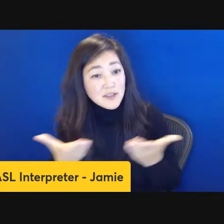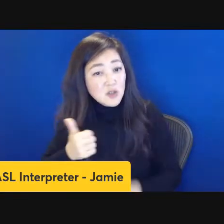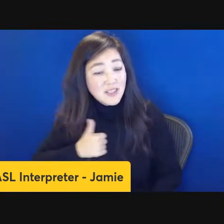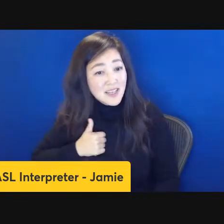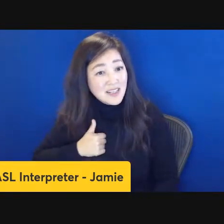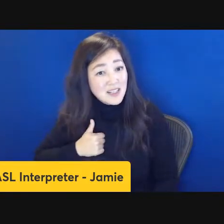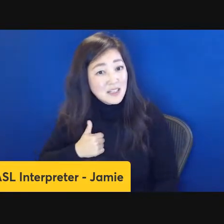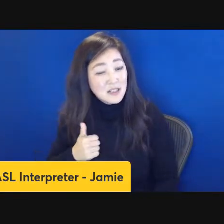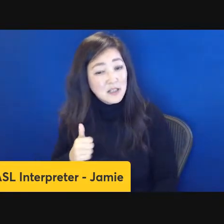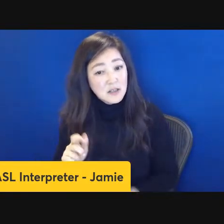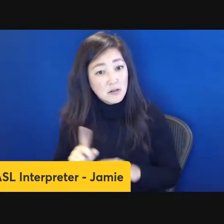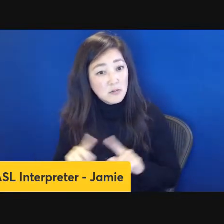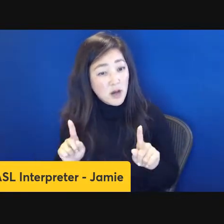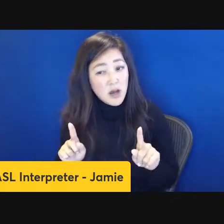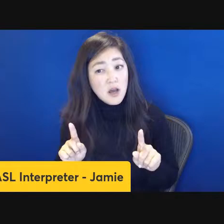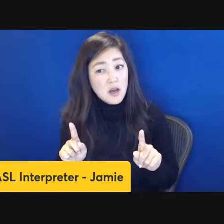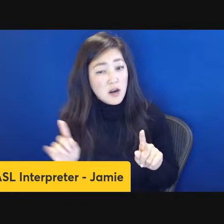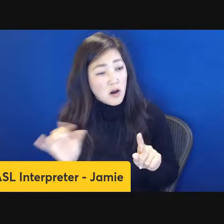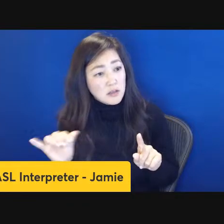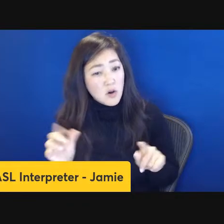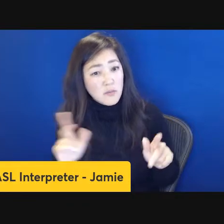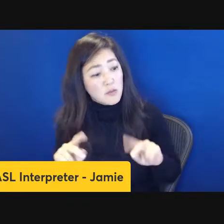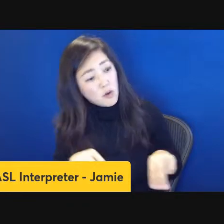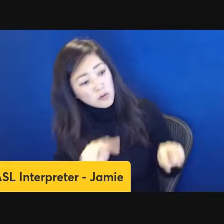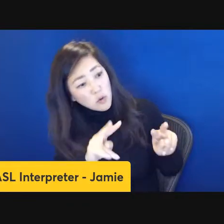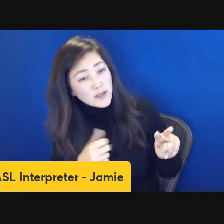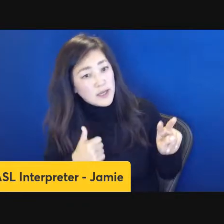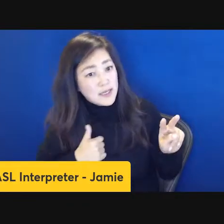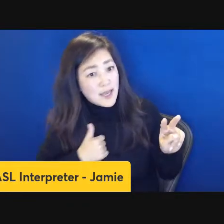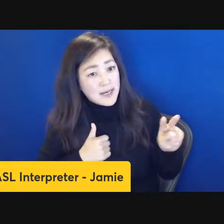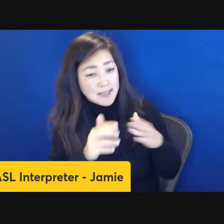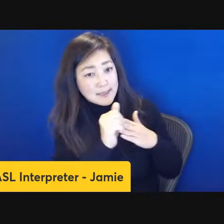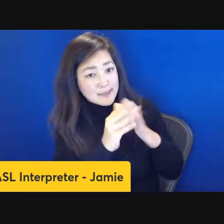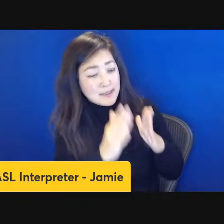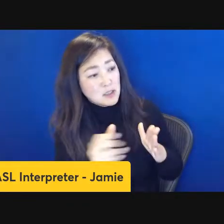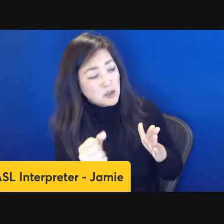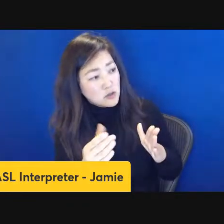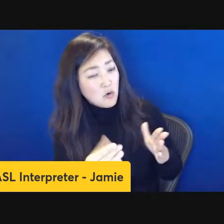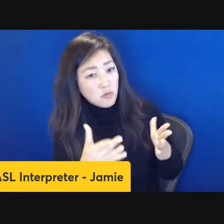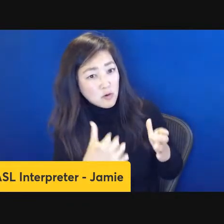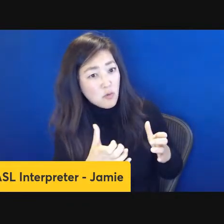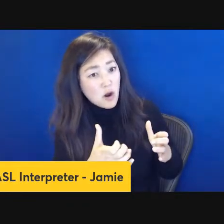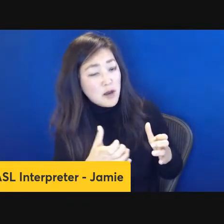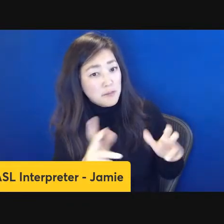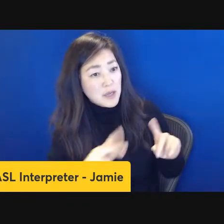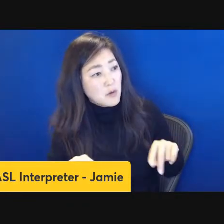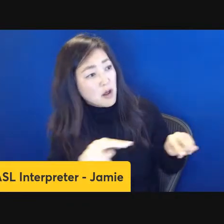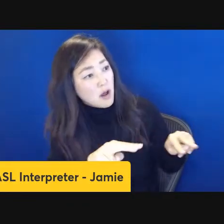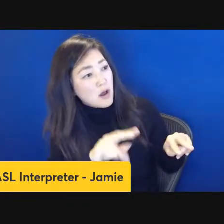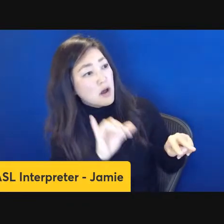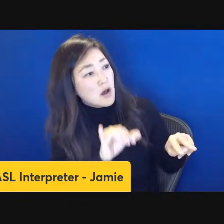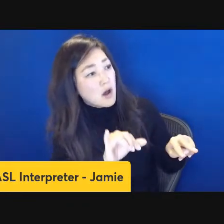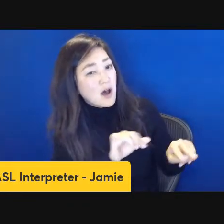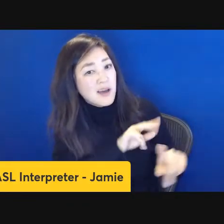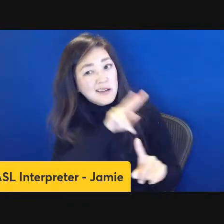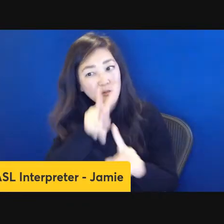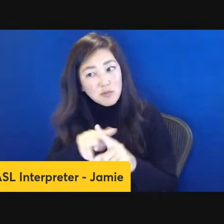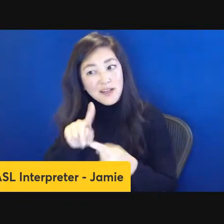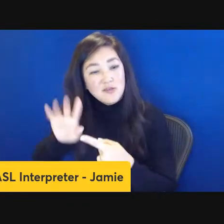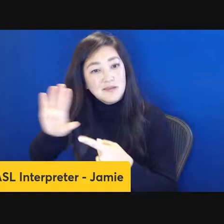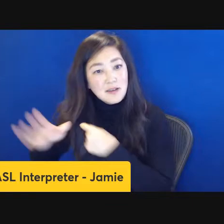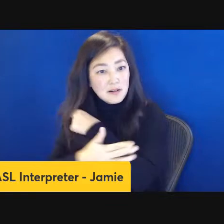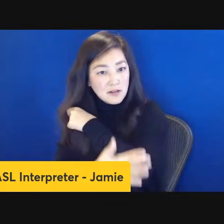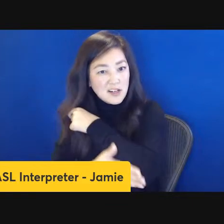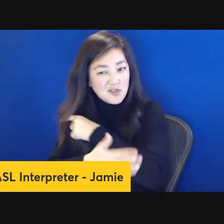people look to Canada as a world leader. So we've got to do this so that we can start to propagate this and have the wide-ranging effects moving